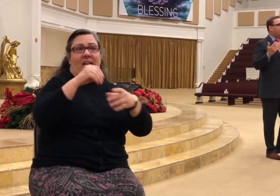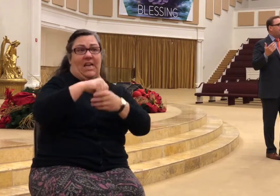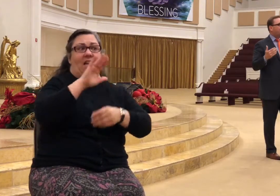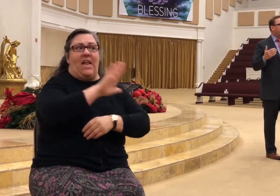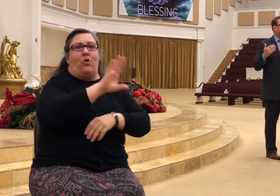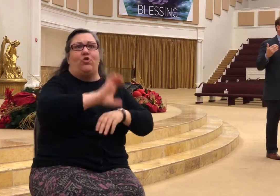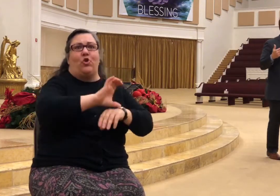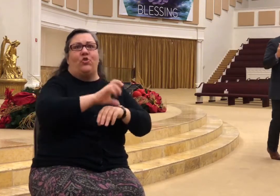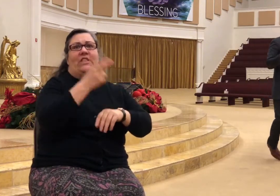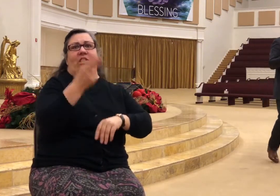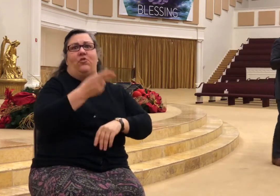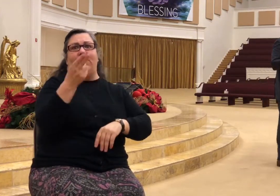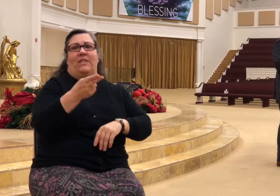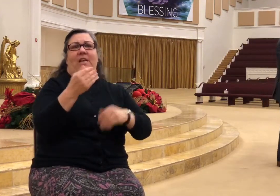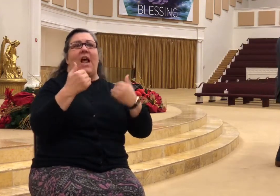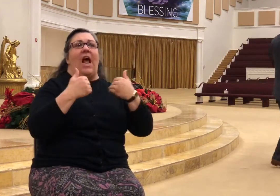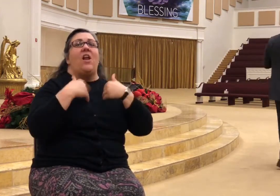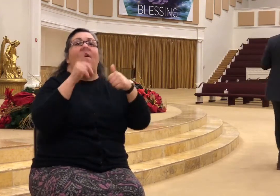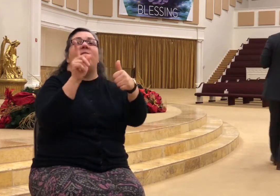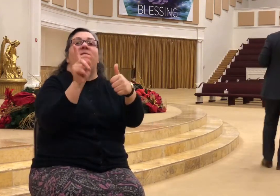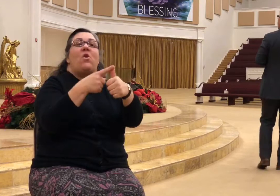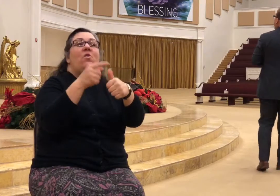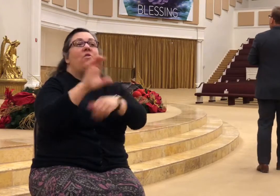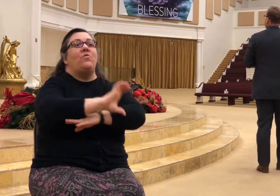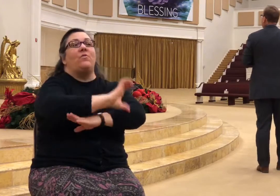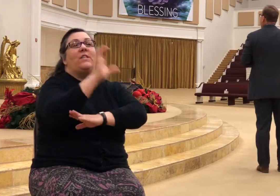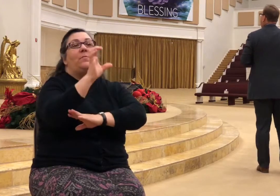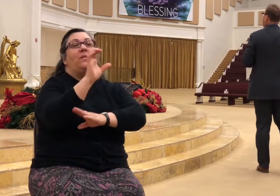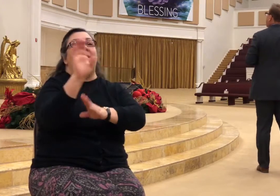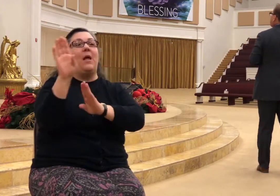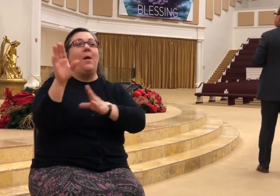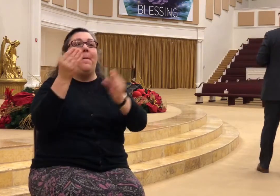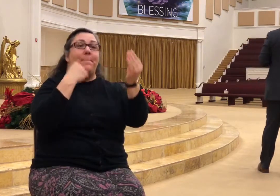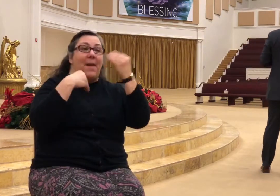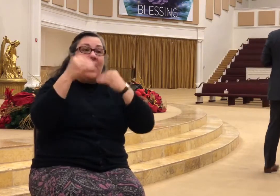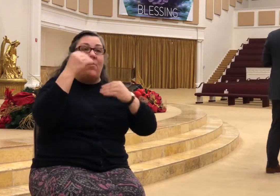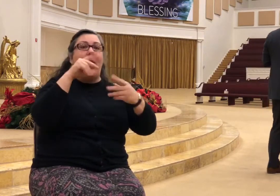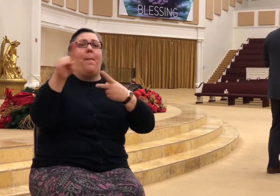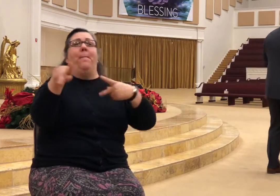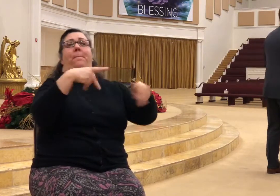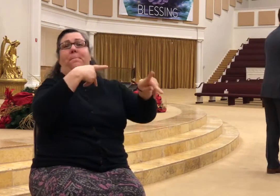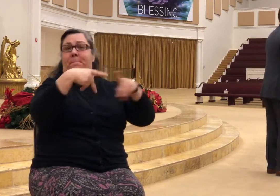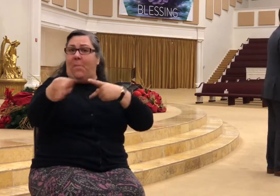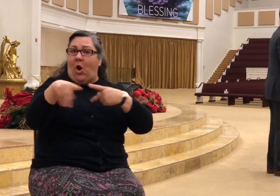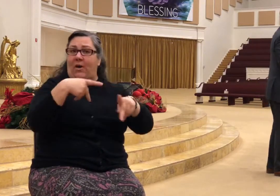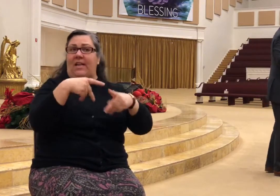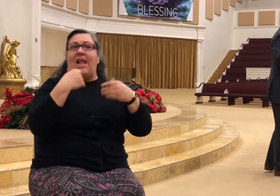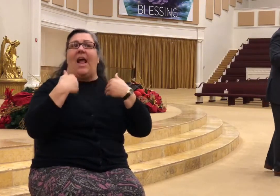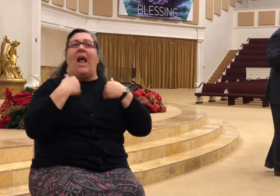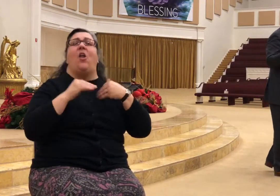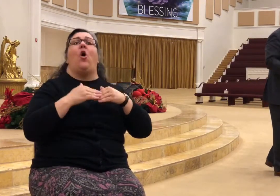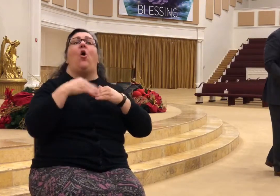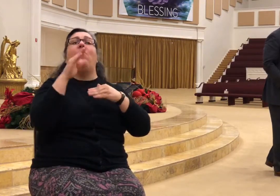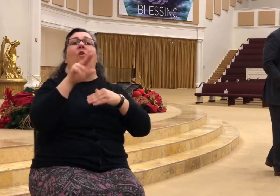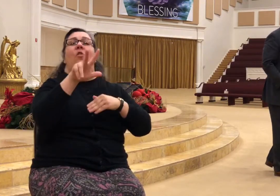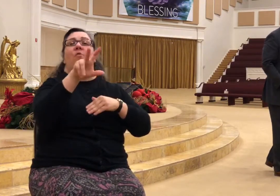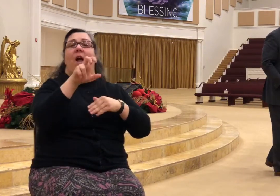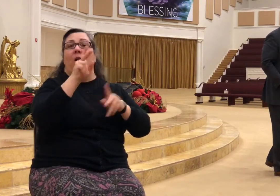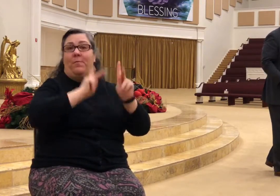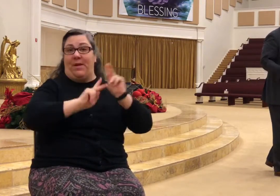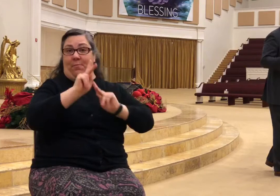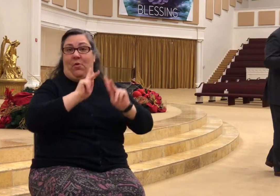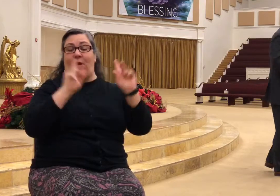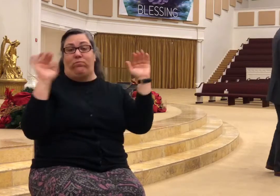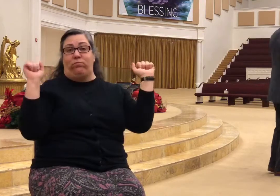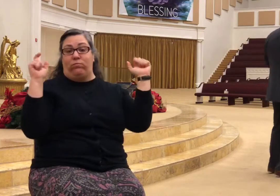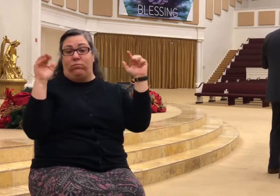They had their first Christmas banquet and party, and they had it out at the training center, and they had over 300 people